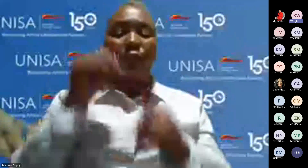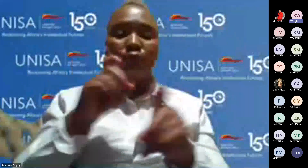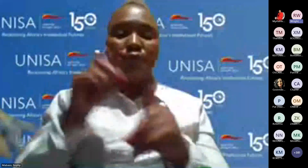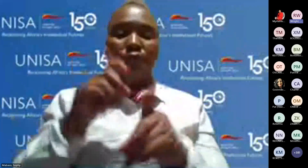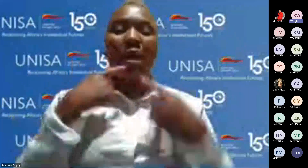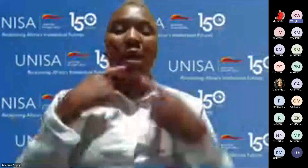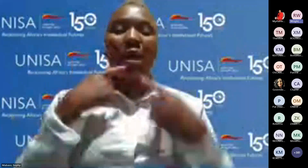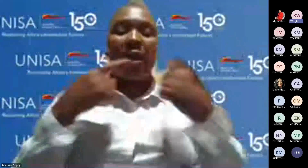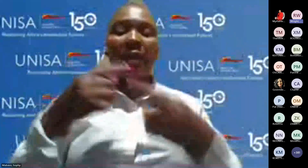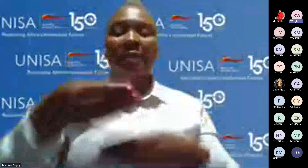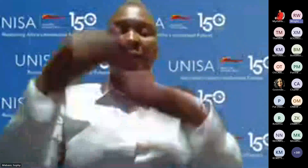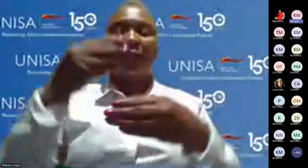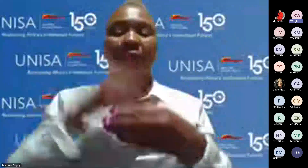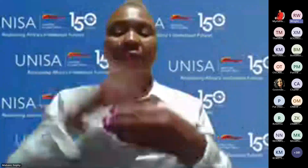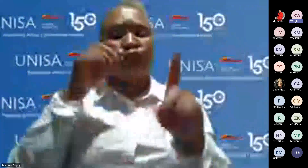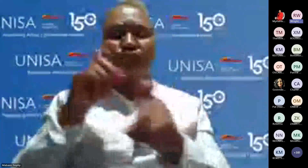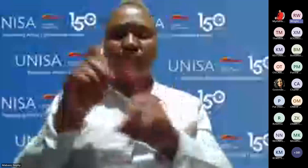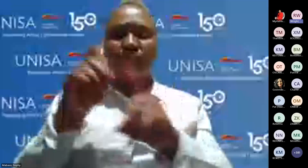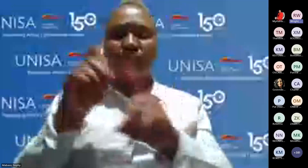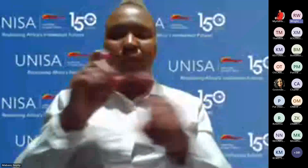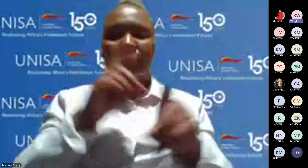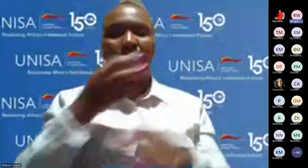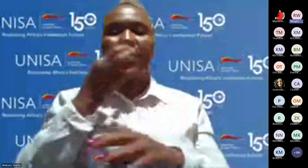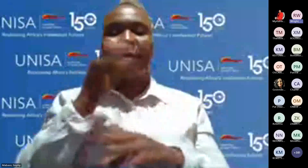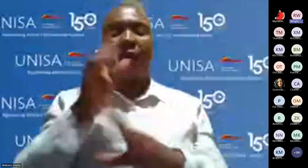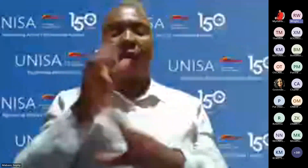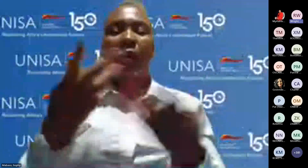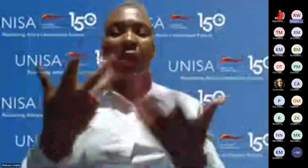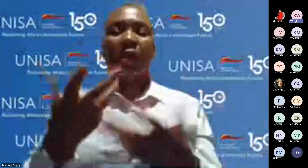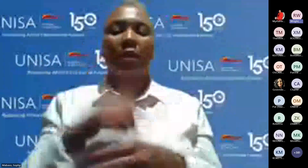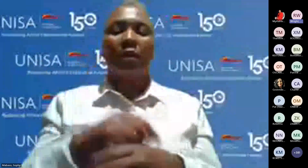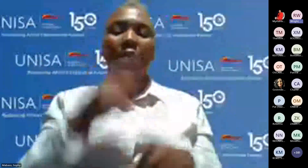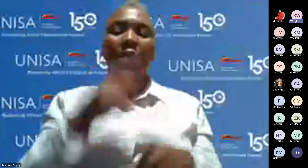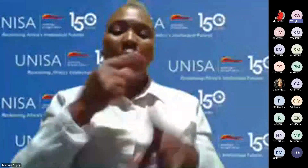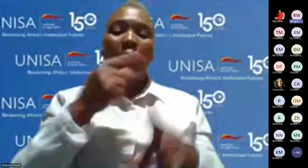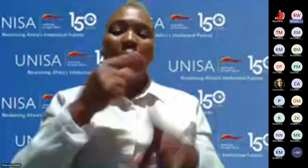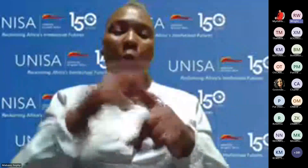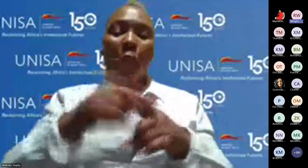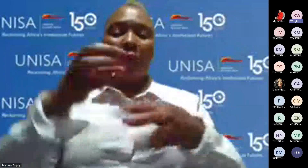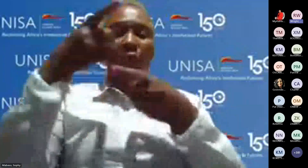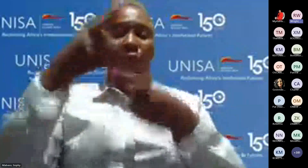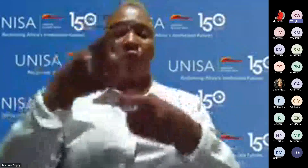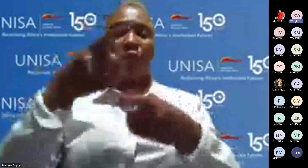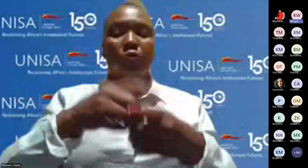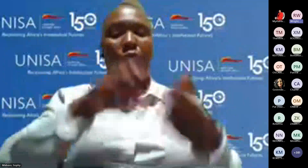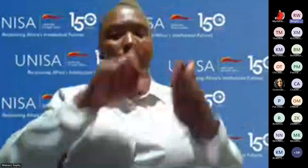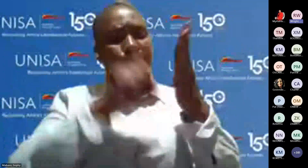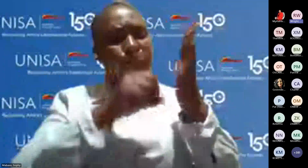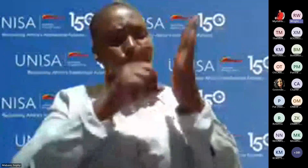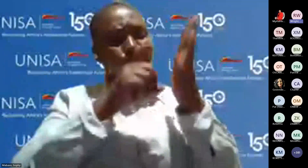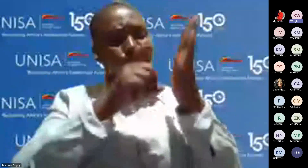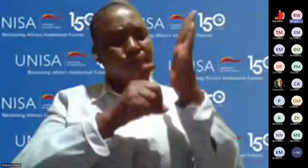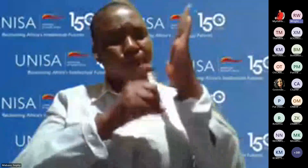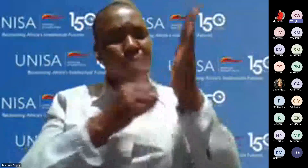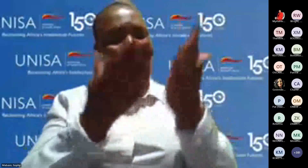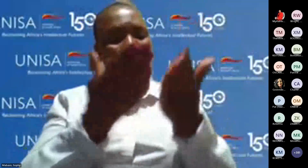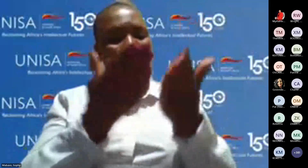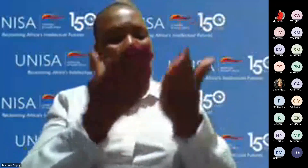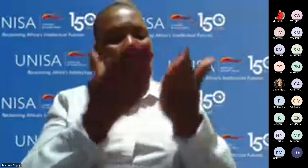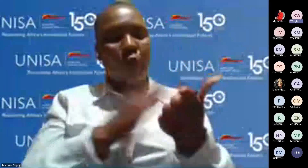you go and you take the pictures, say on your Word document, you scroll through all the pages, you take pictures of all the